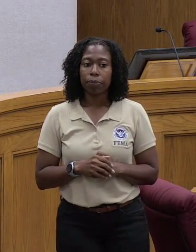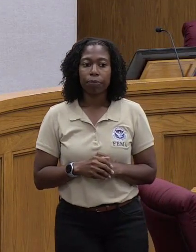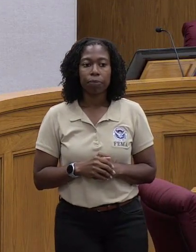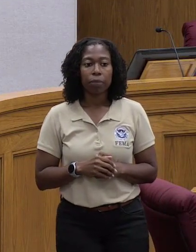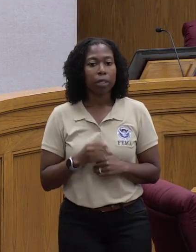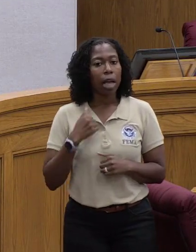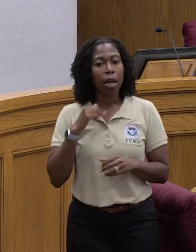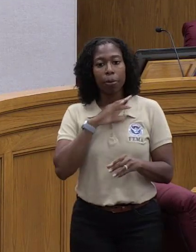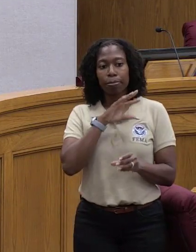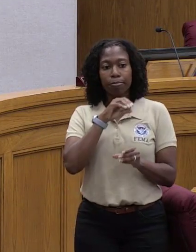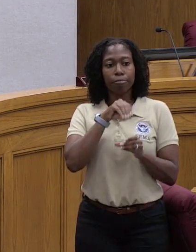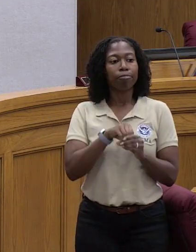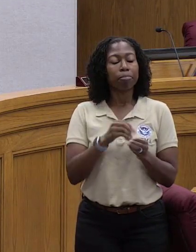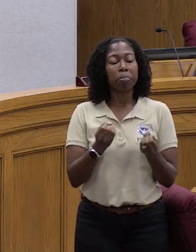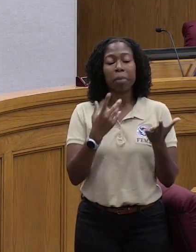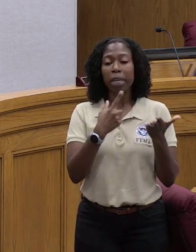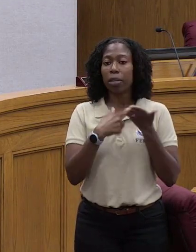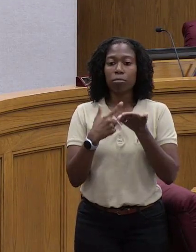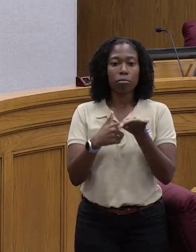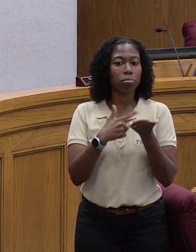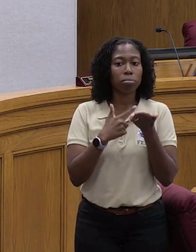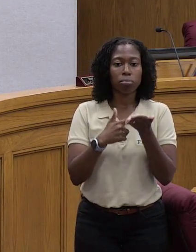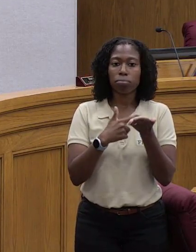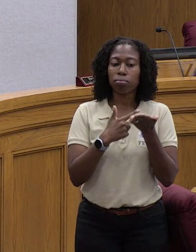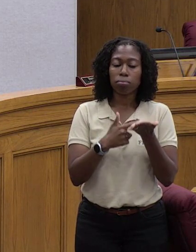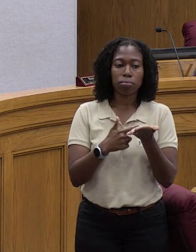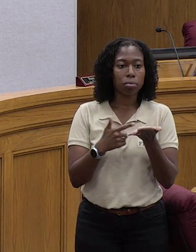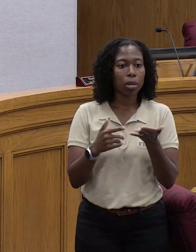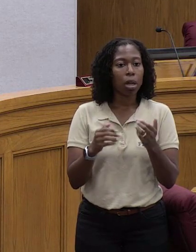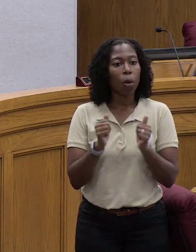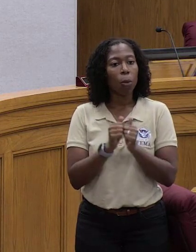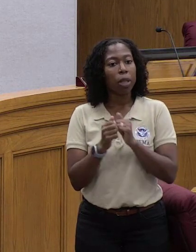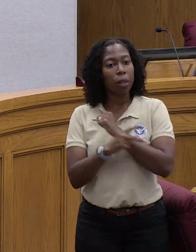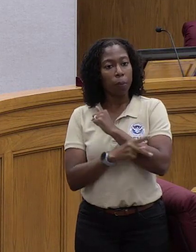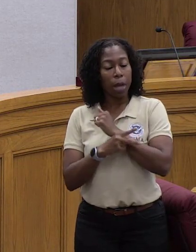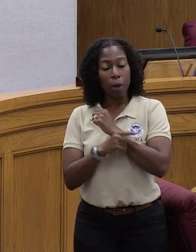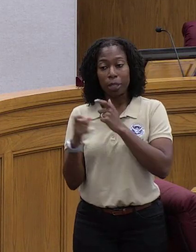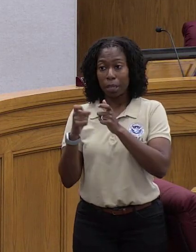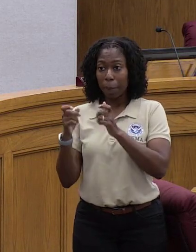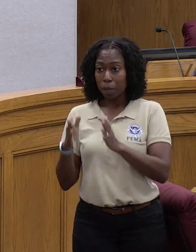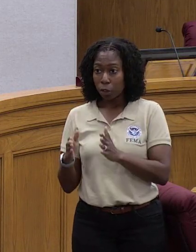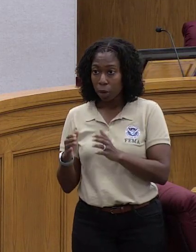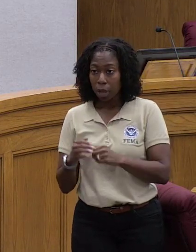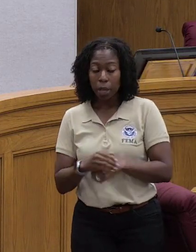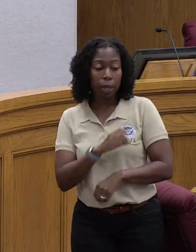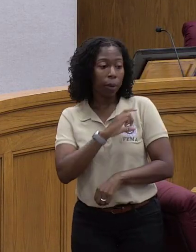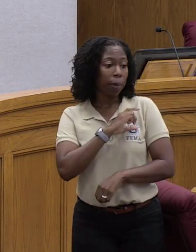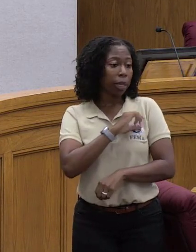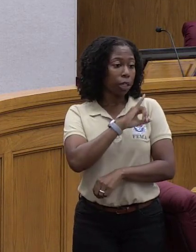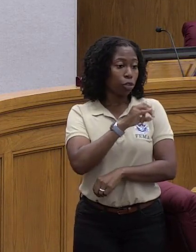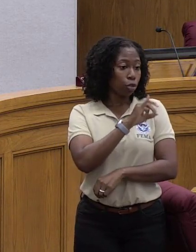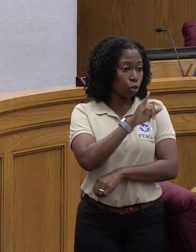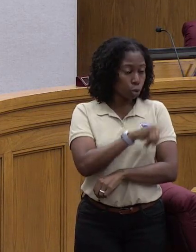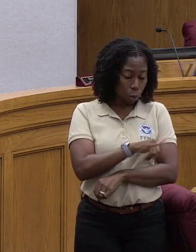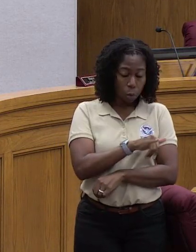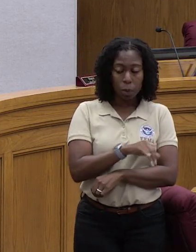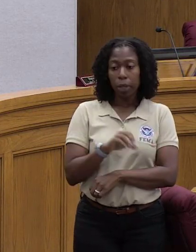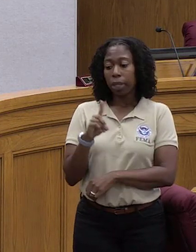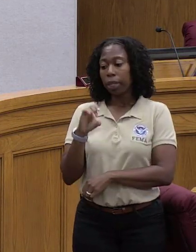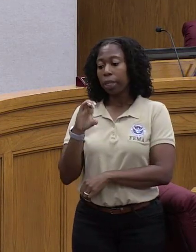many discussions with the parish administrator, the police jury, Dick